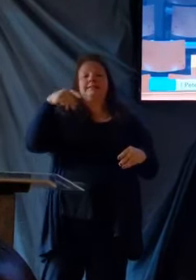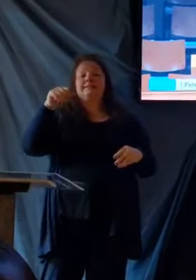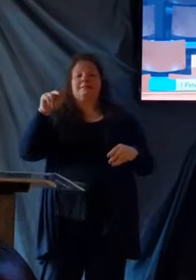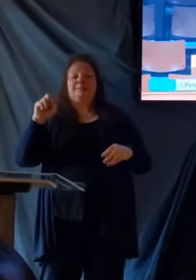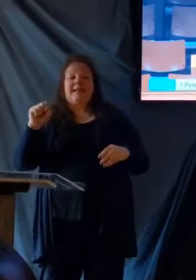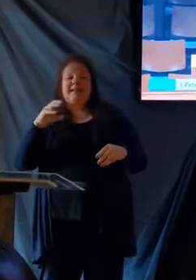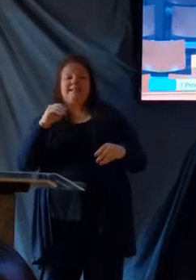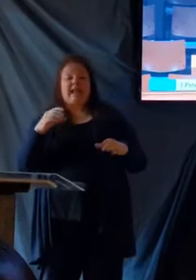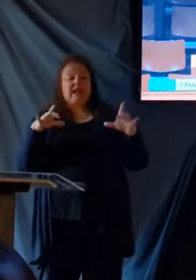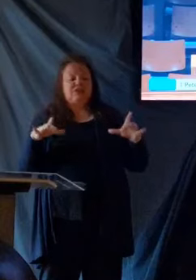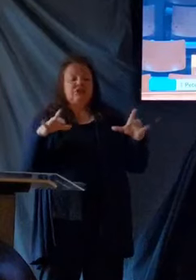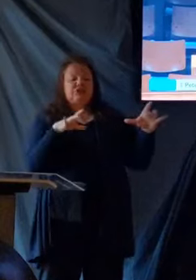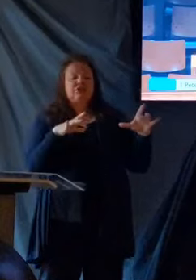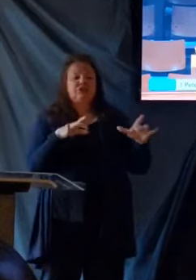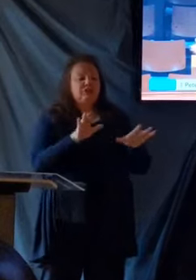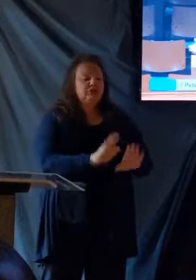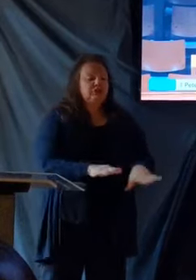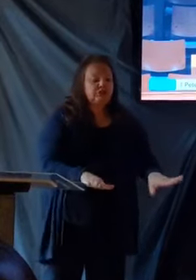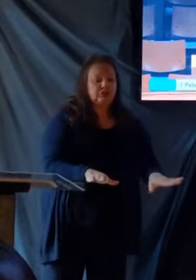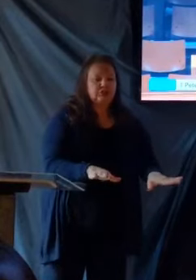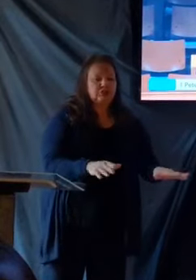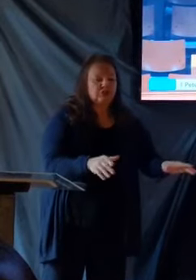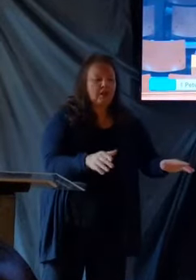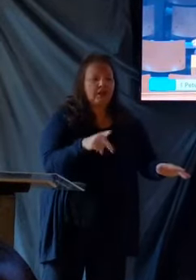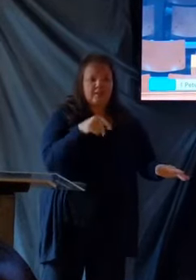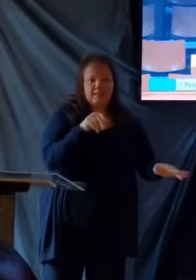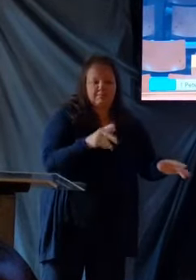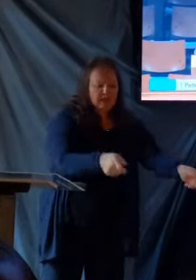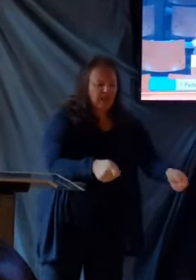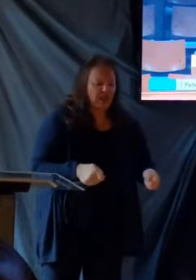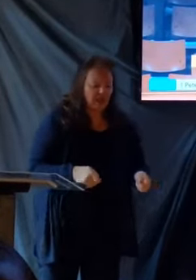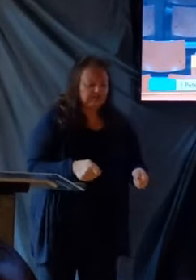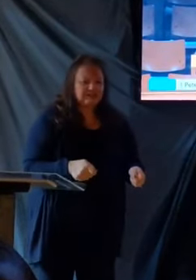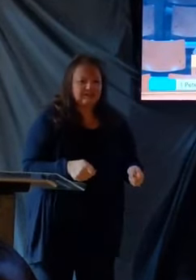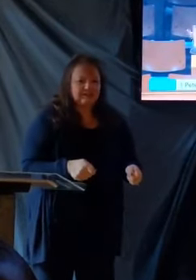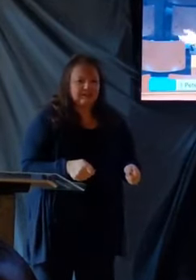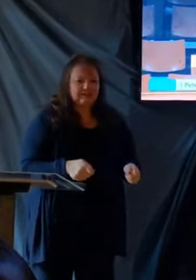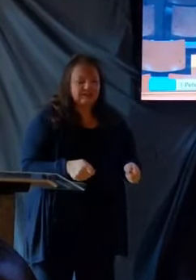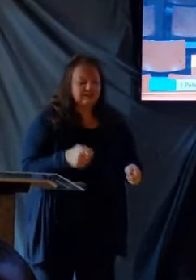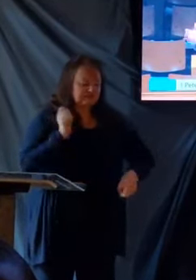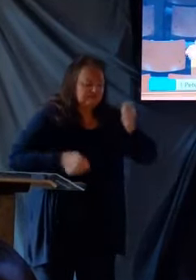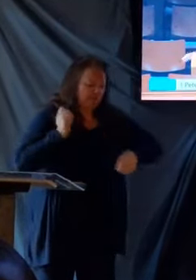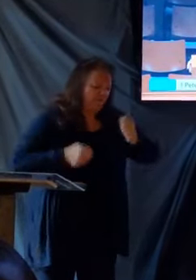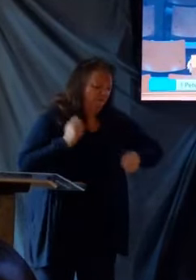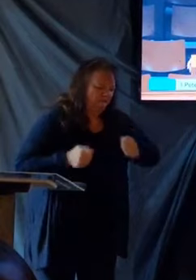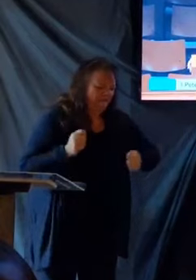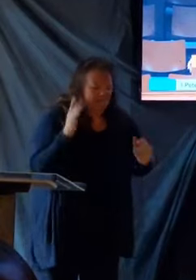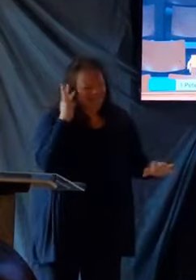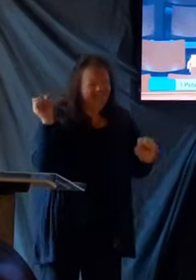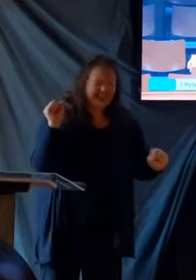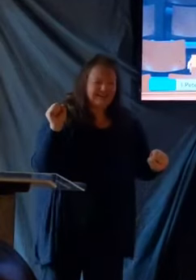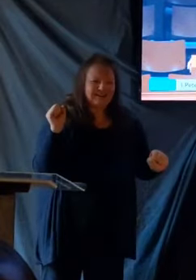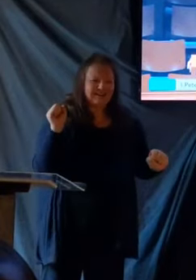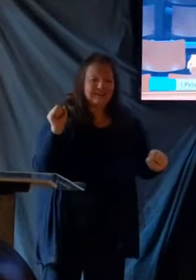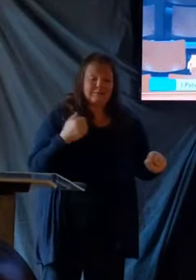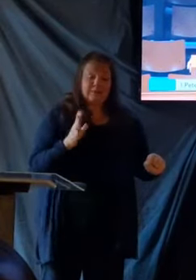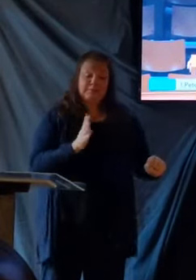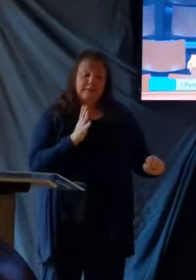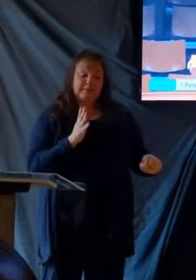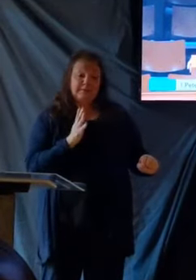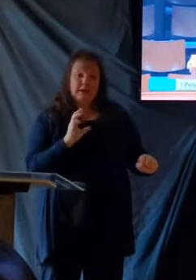dishes. Little kids like to pull out the pans and pots and pans from under the sink and rattle them around. But you don't put your